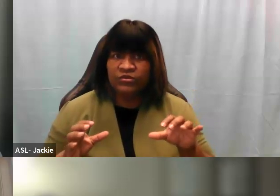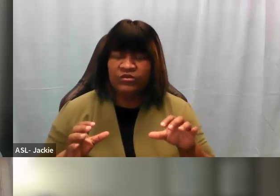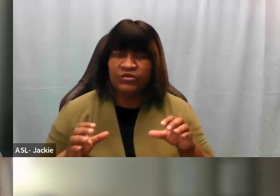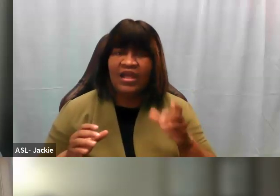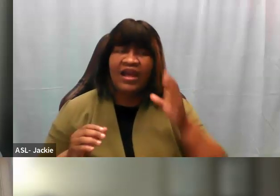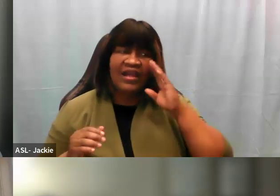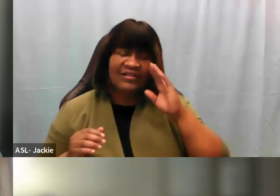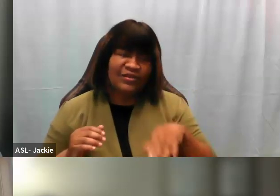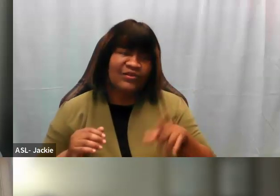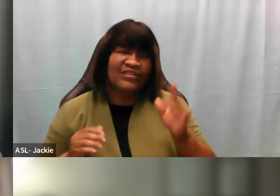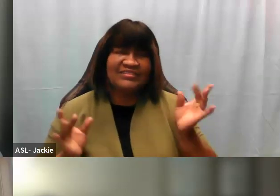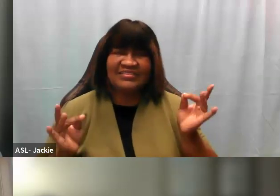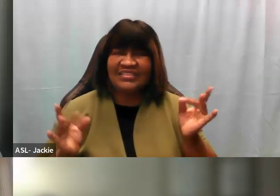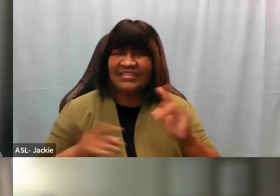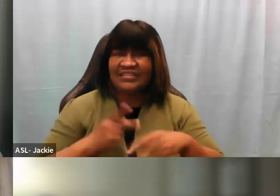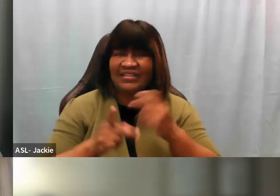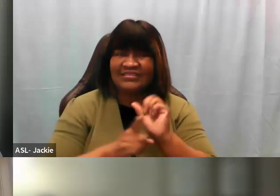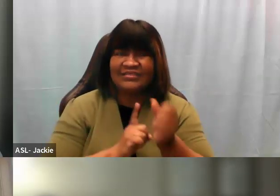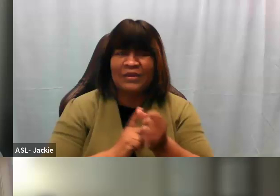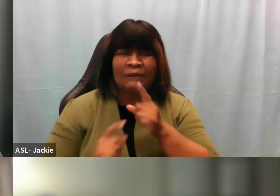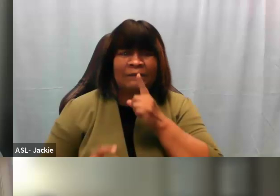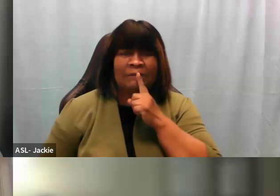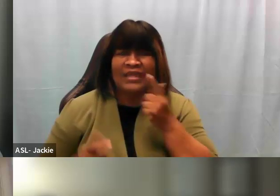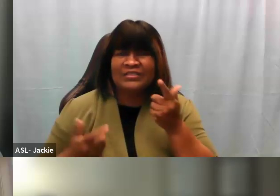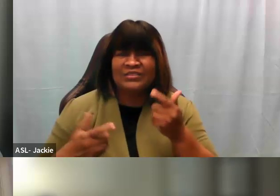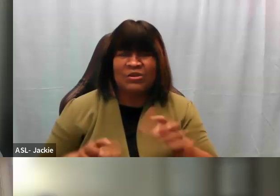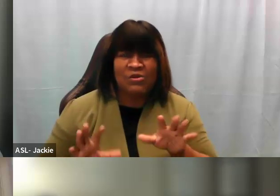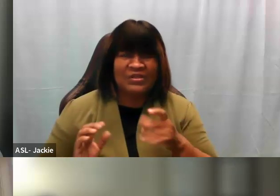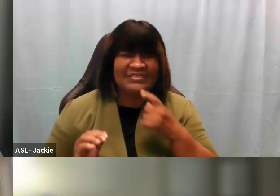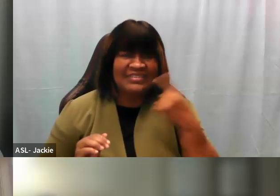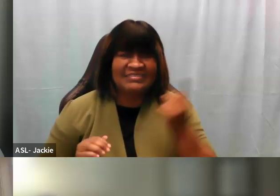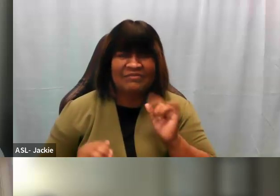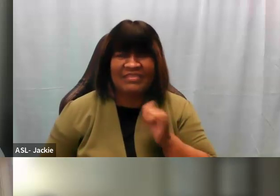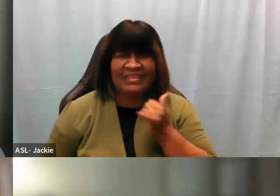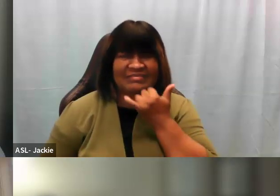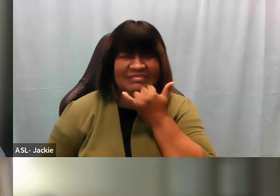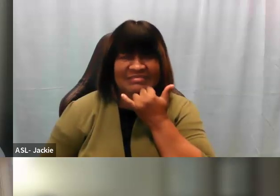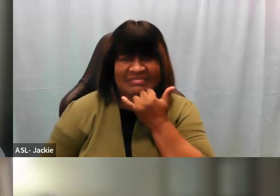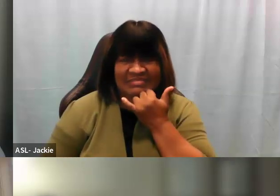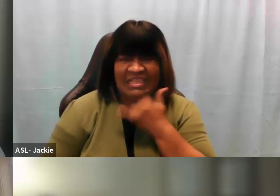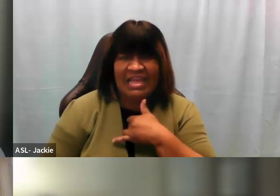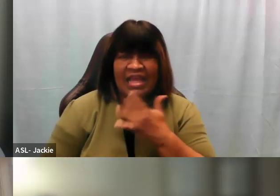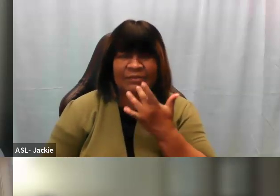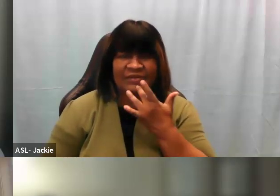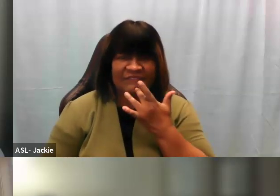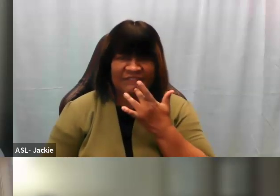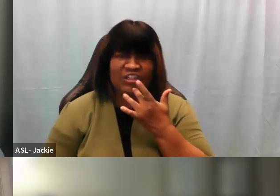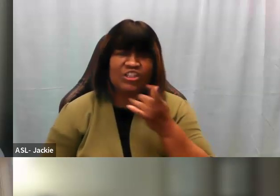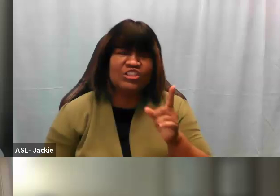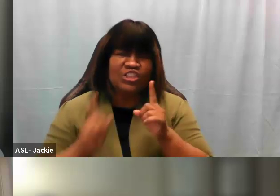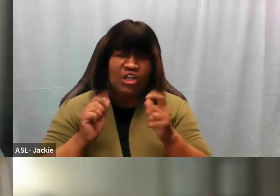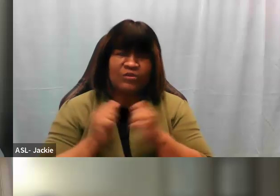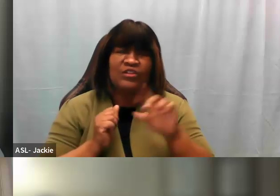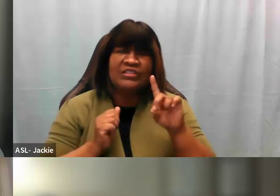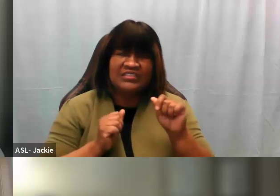I know that's a very sticky situation and I don't want to say something that might be incorrect. So I would rather you talk with your disability